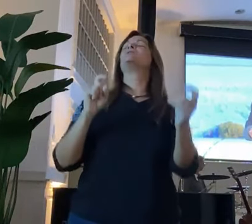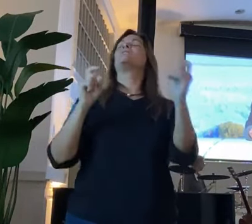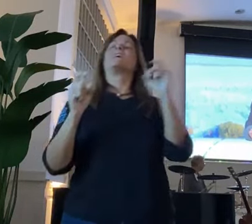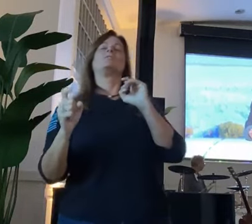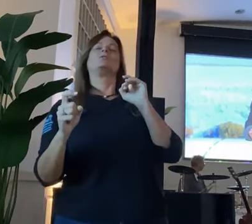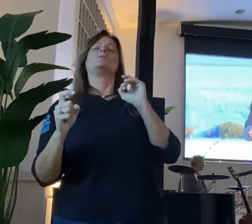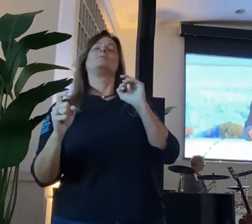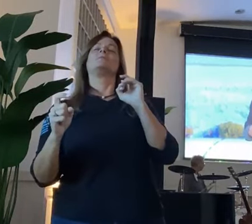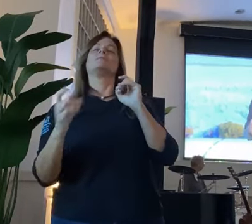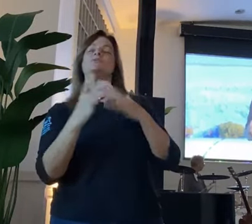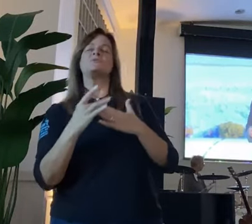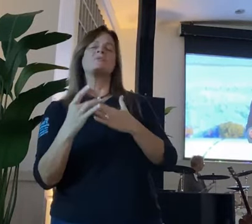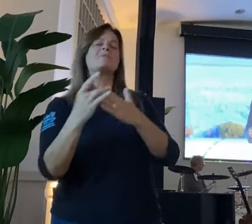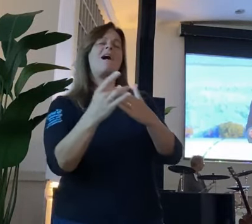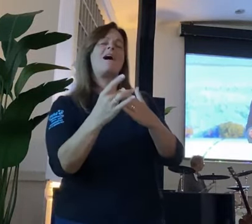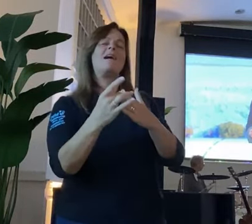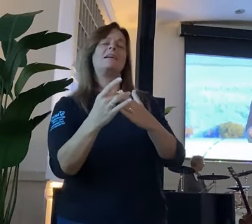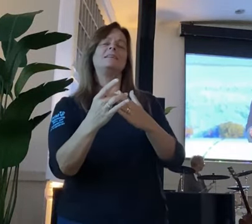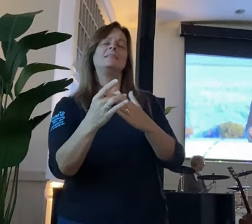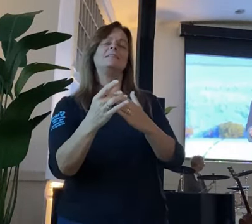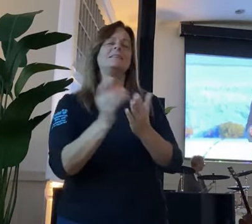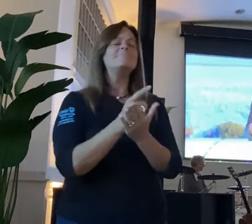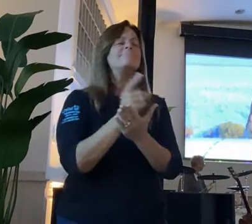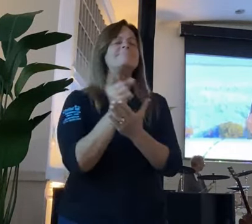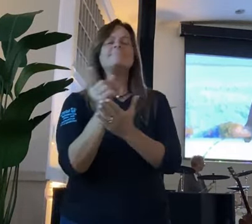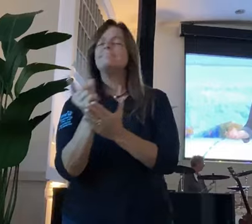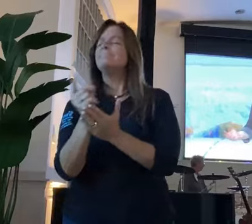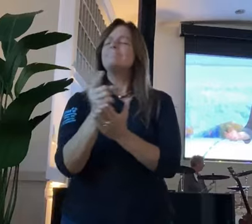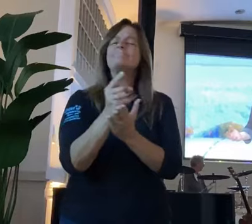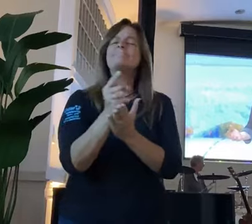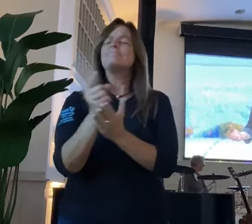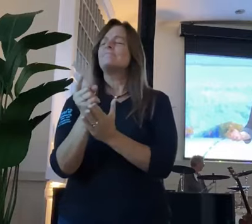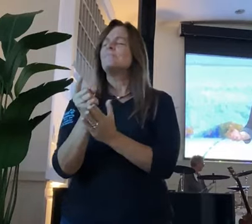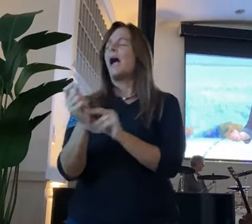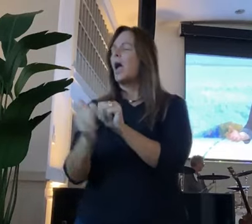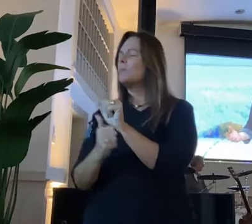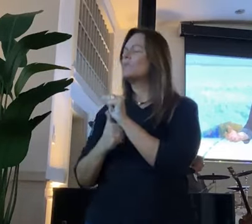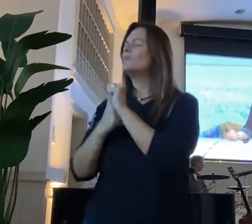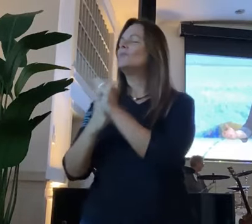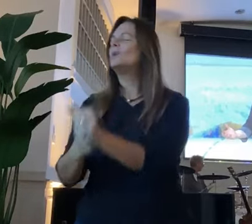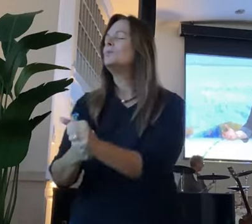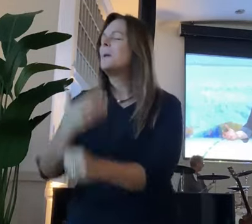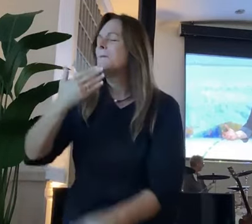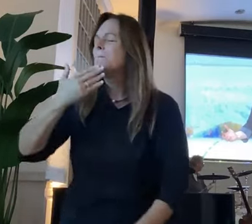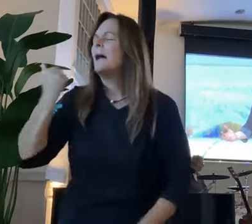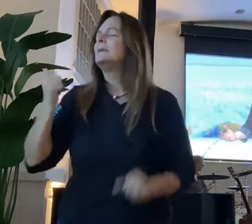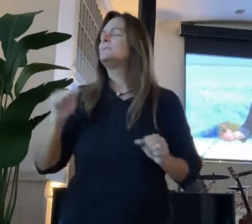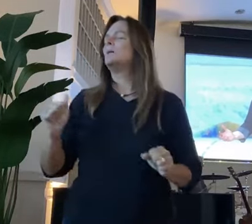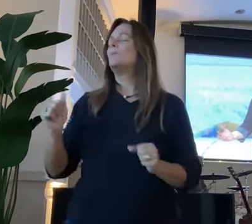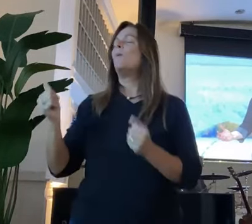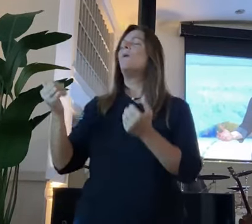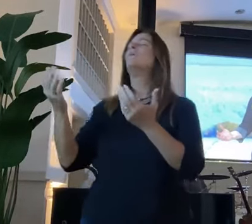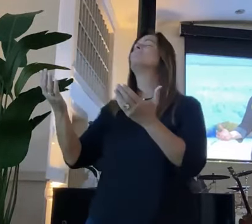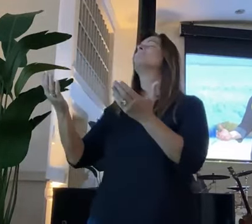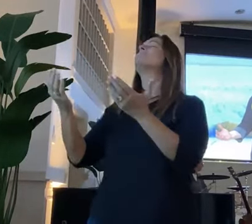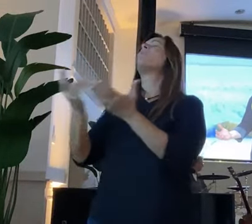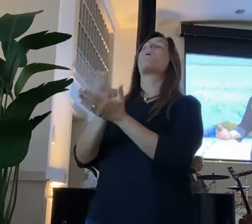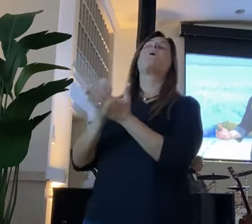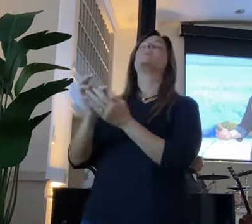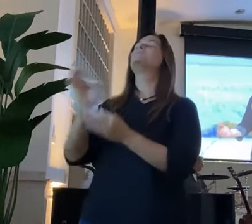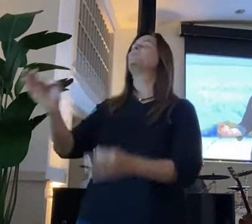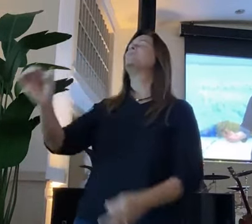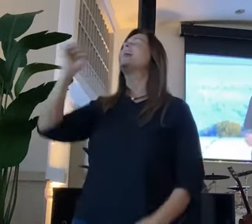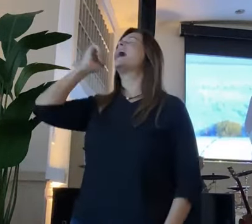days. And I will follow You the best I know how, Holy Spirit, every